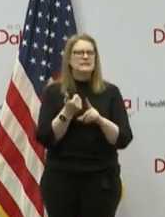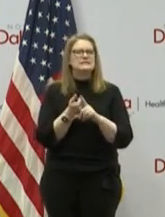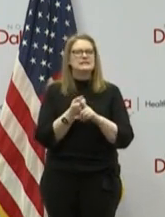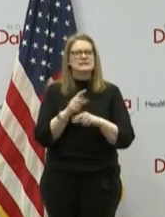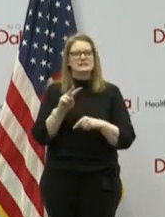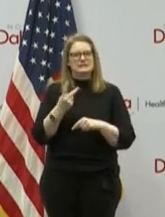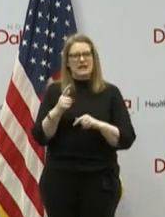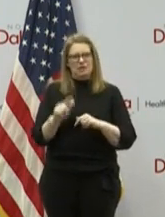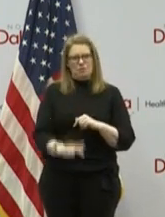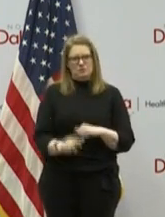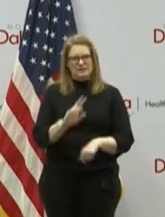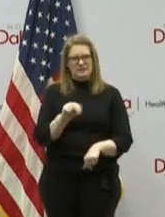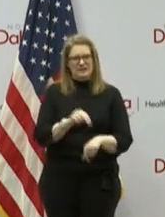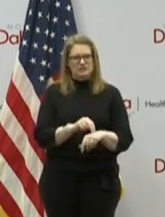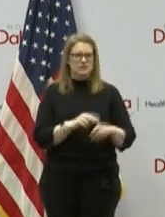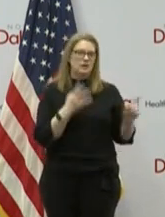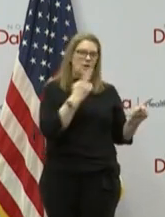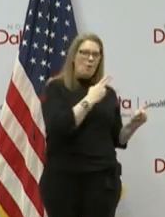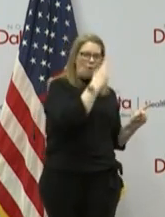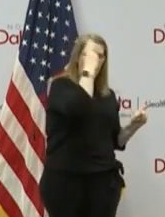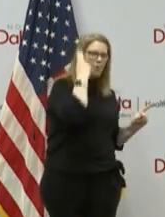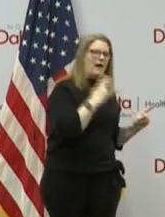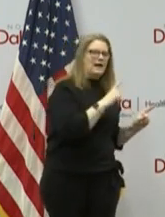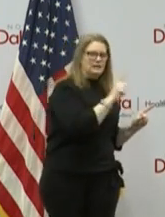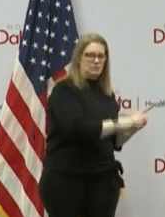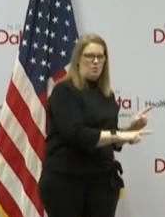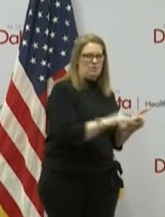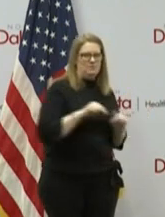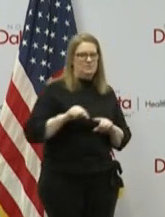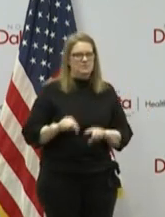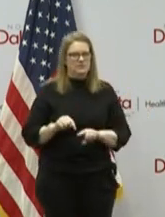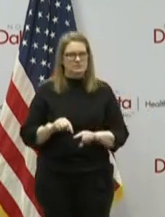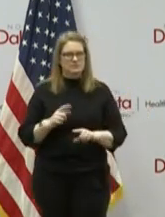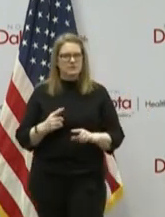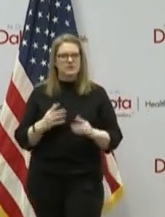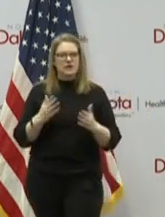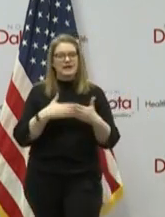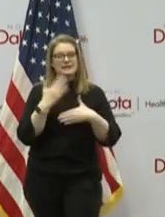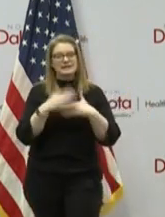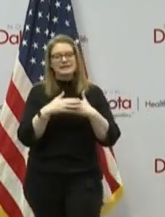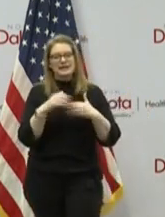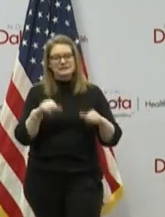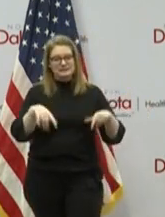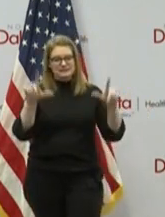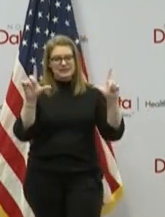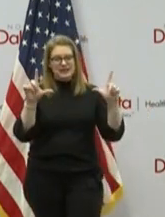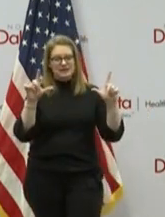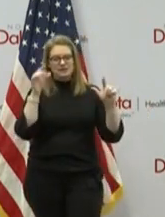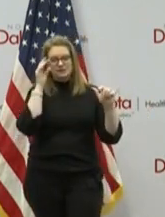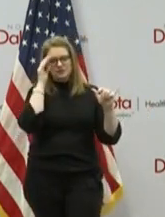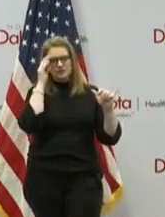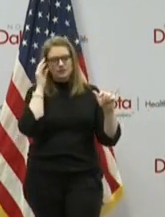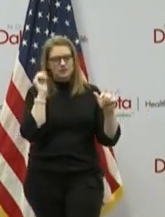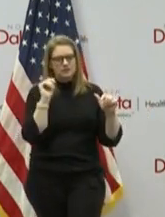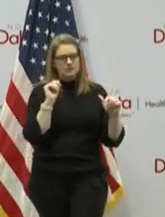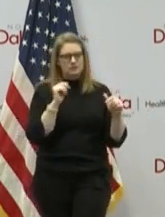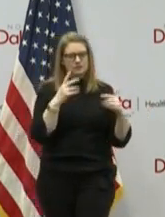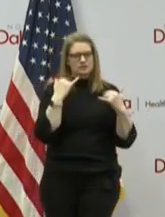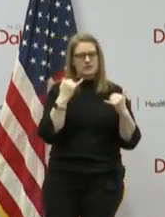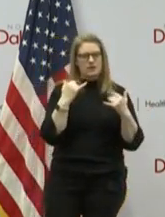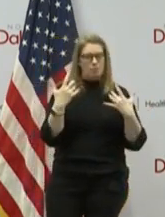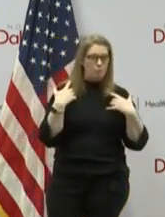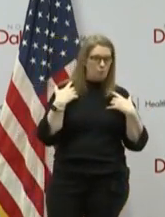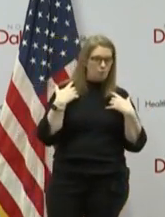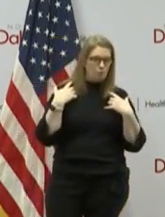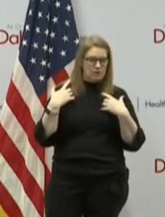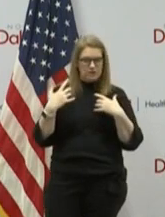Only Hawaii is lower than that. So again, on the next slide, again, when we net out our recovered